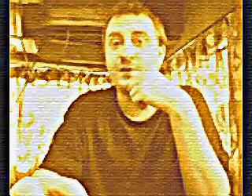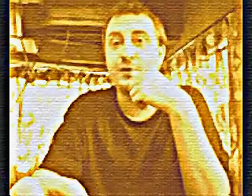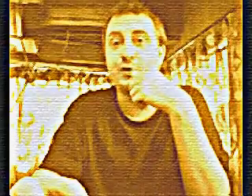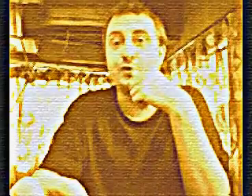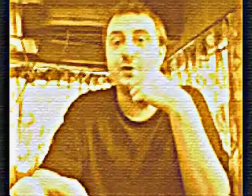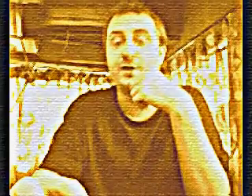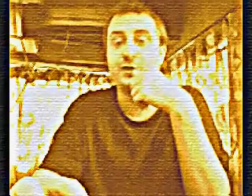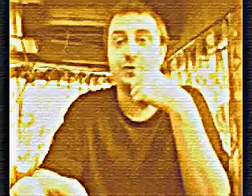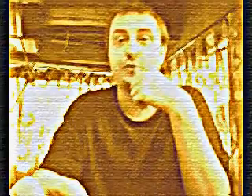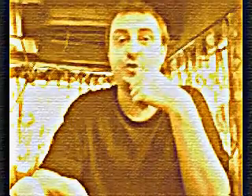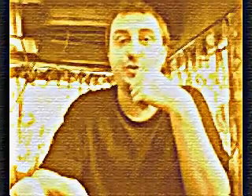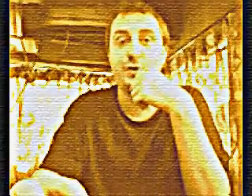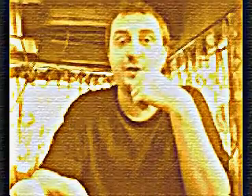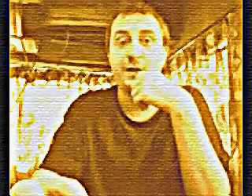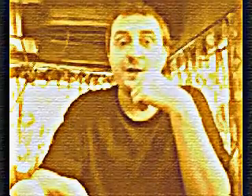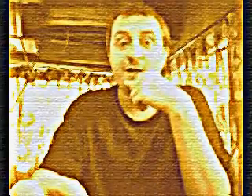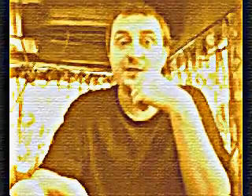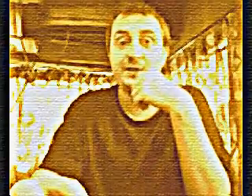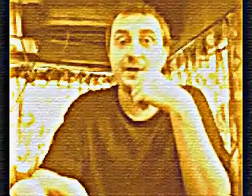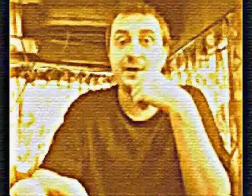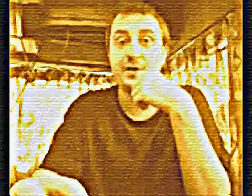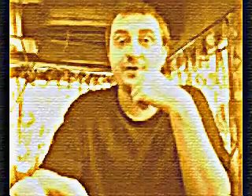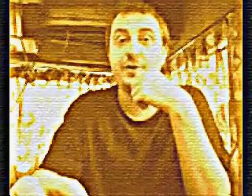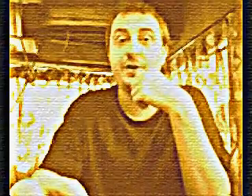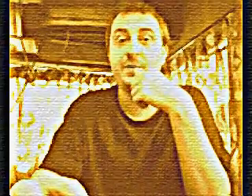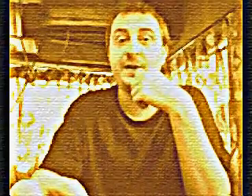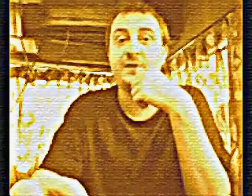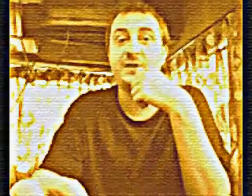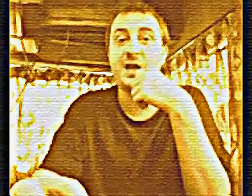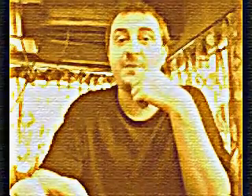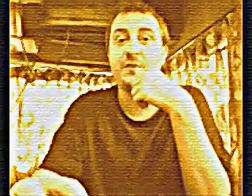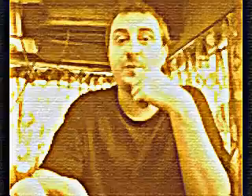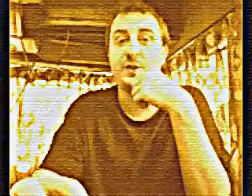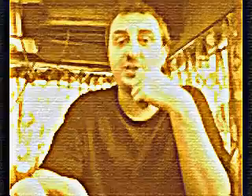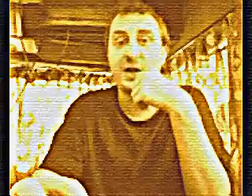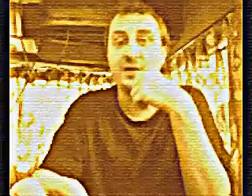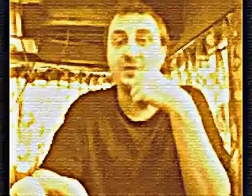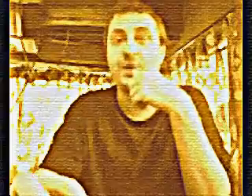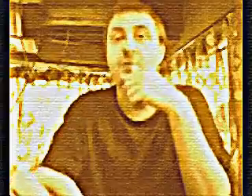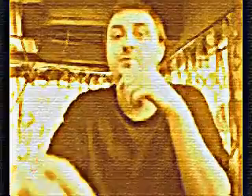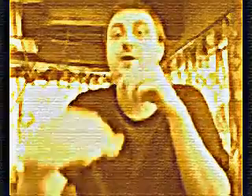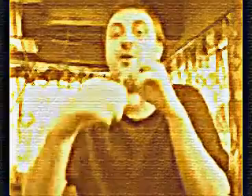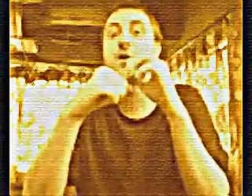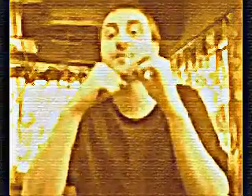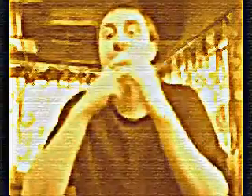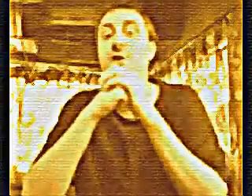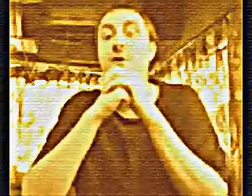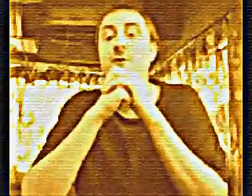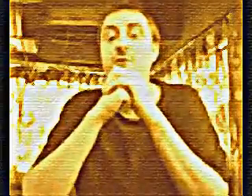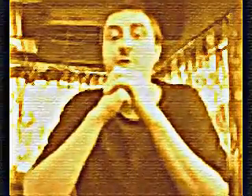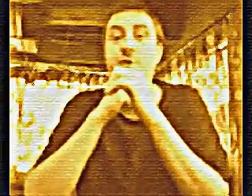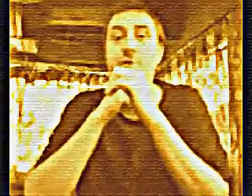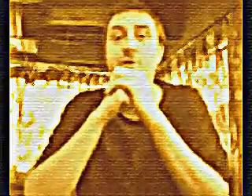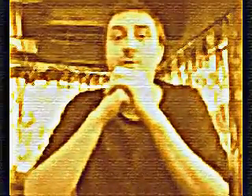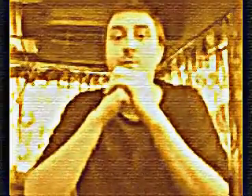of the initial shooting. He still had a gun on him at the time. After being challenged by responding officers, Sergeant